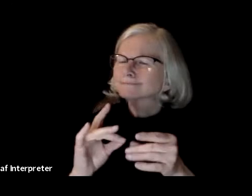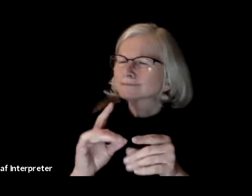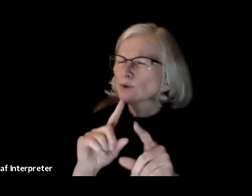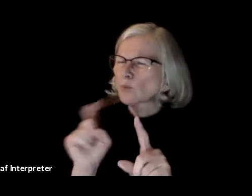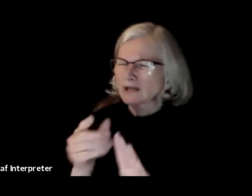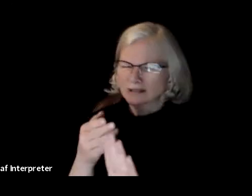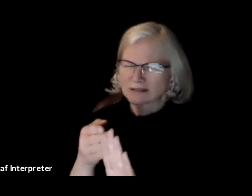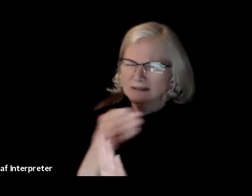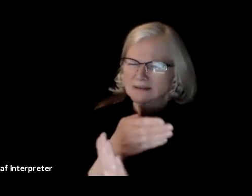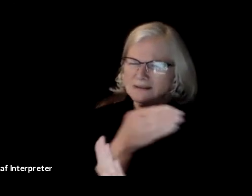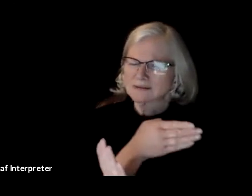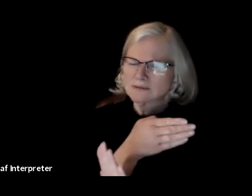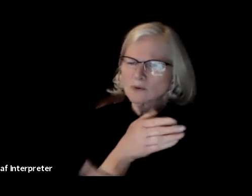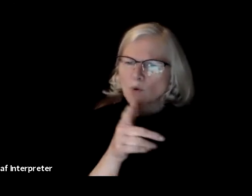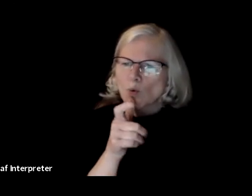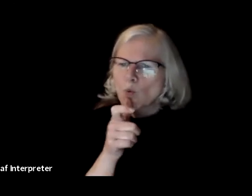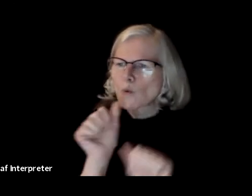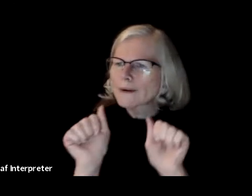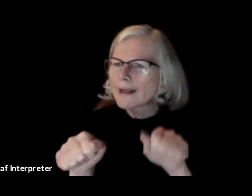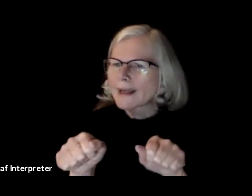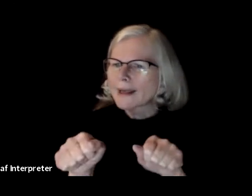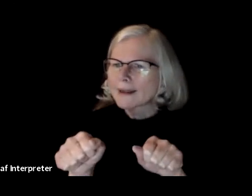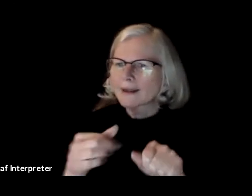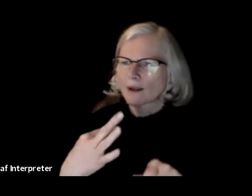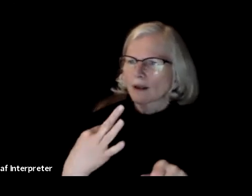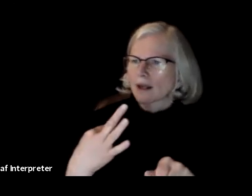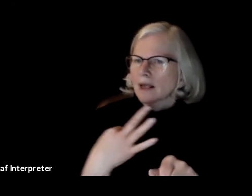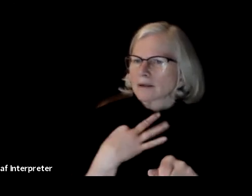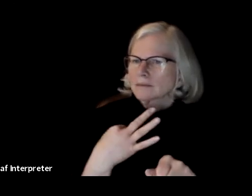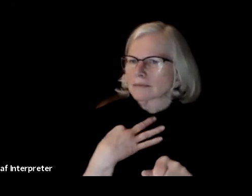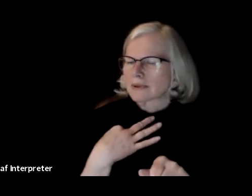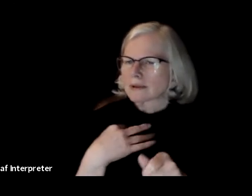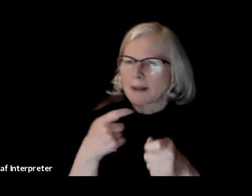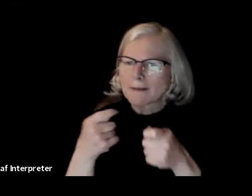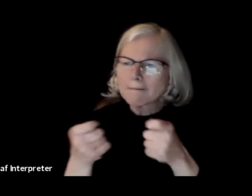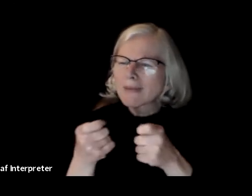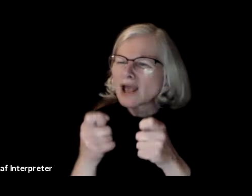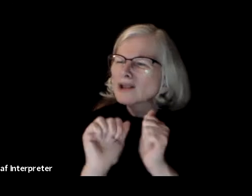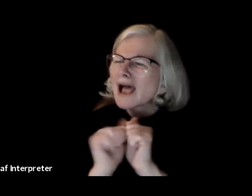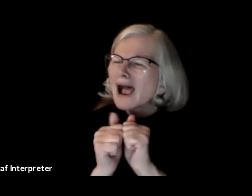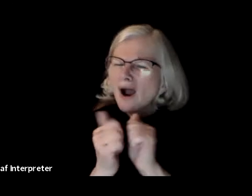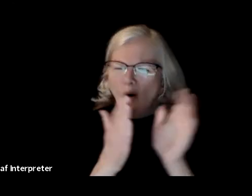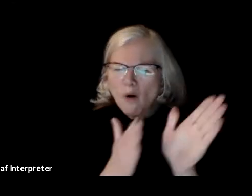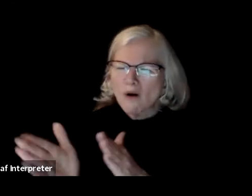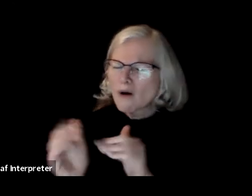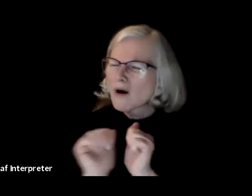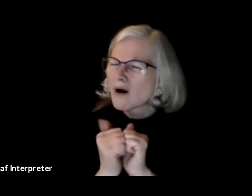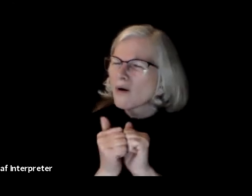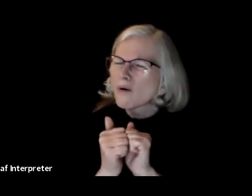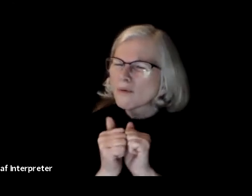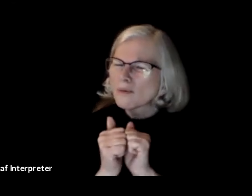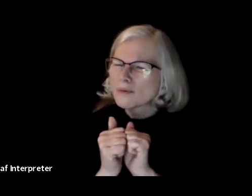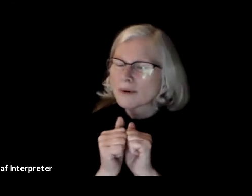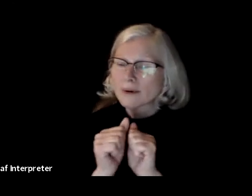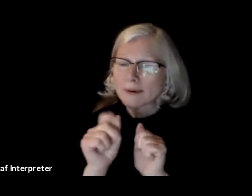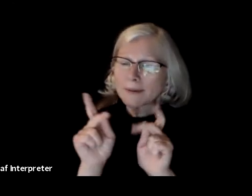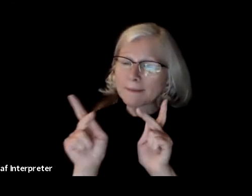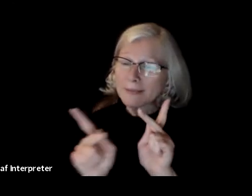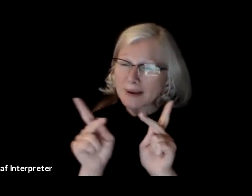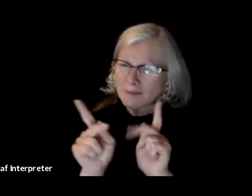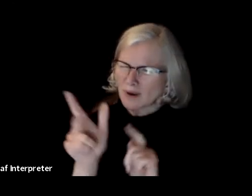and managing eligibility, I think on the ground, reporters are hearing that